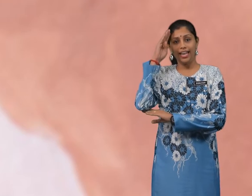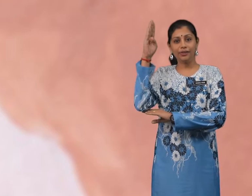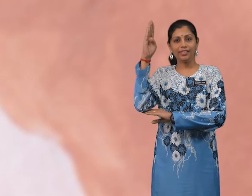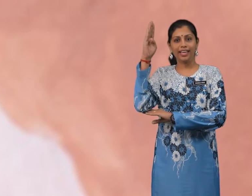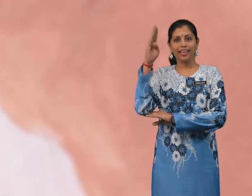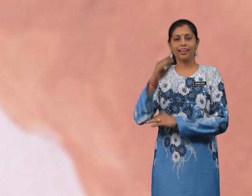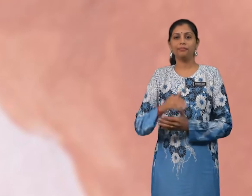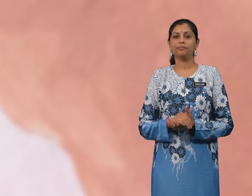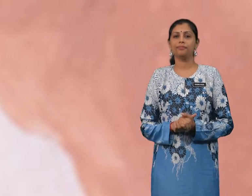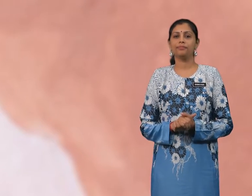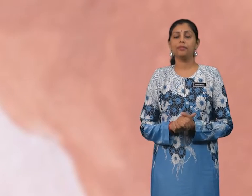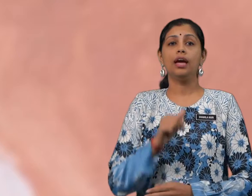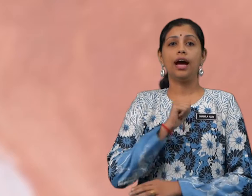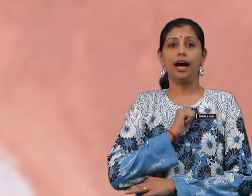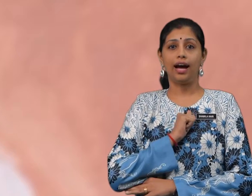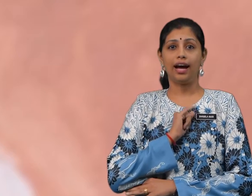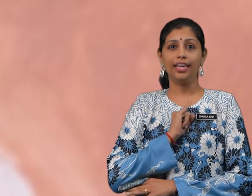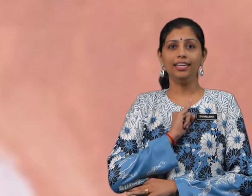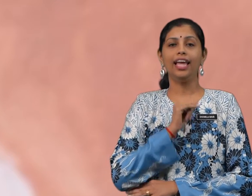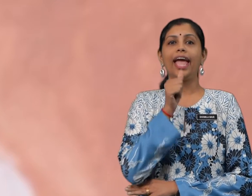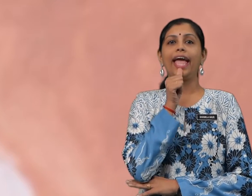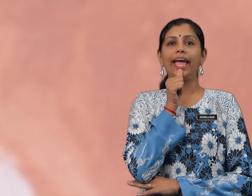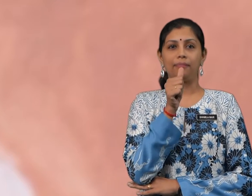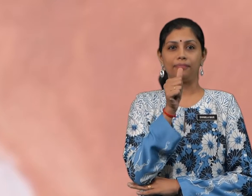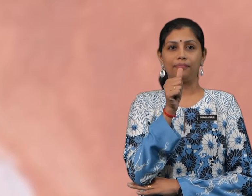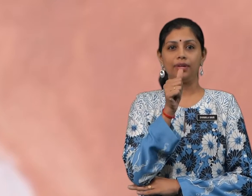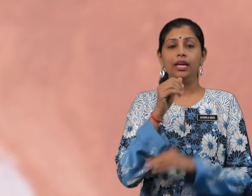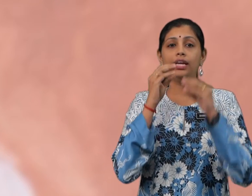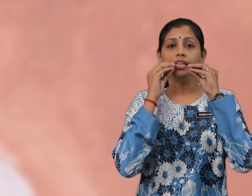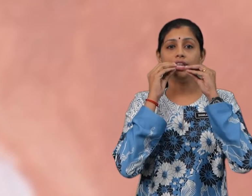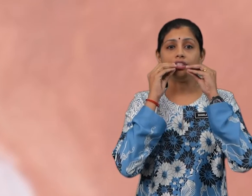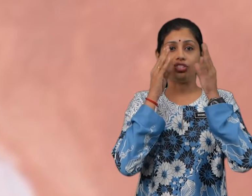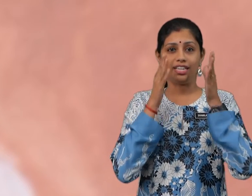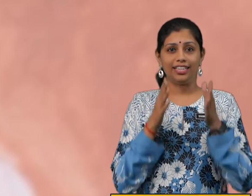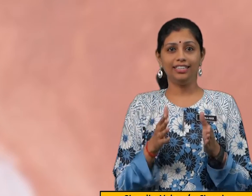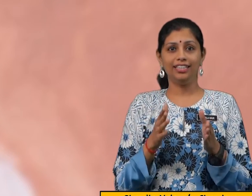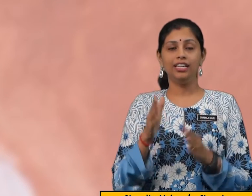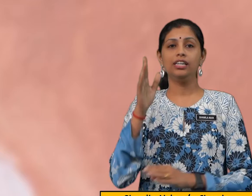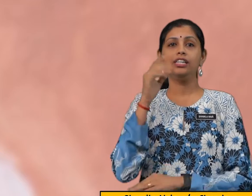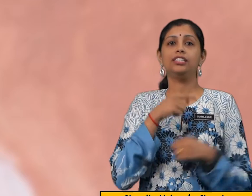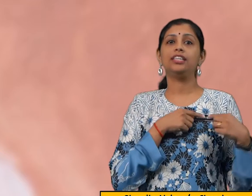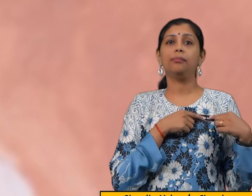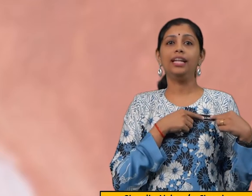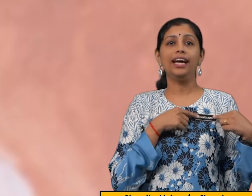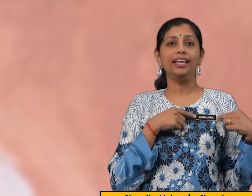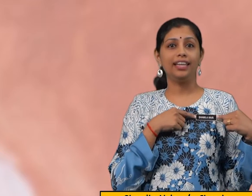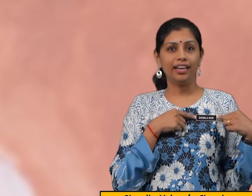Hello there. I am teacher Shamila